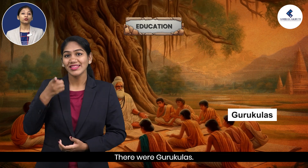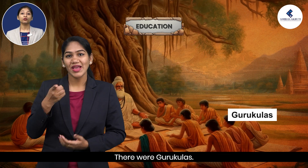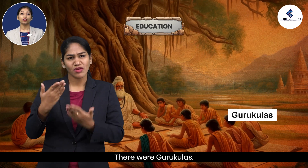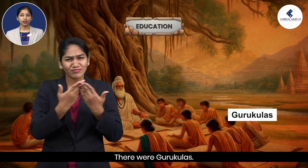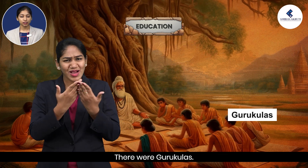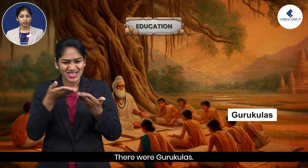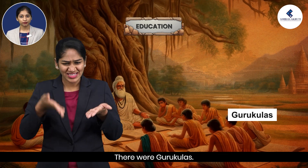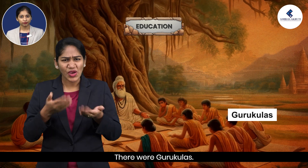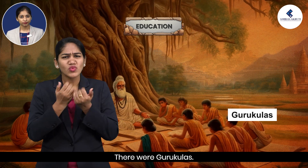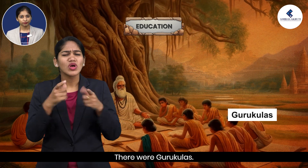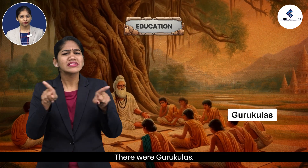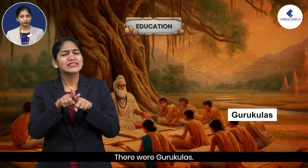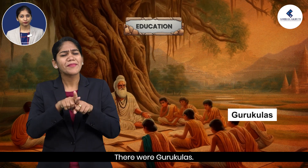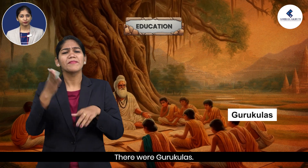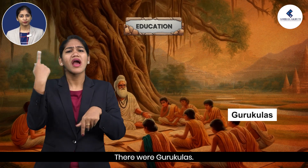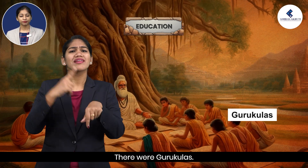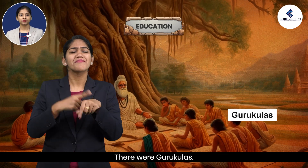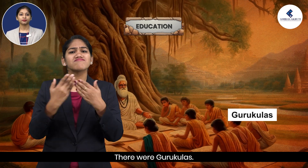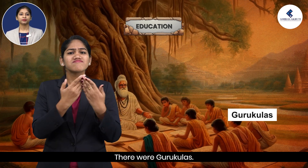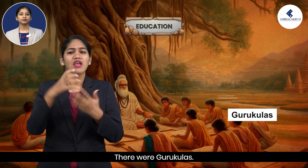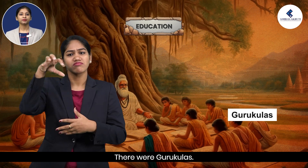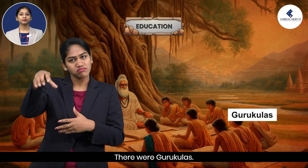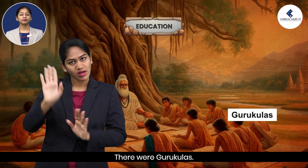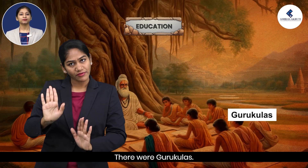There were gurukulas.